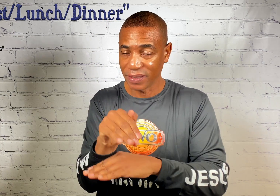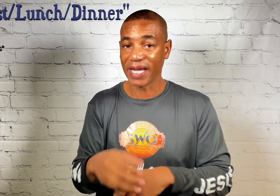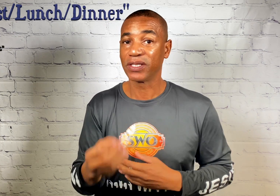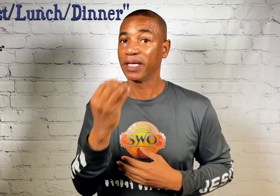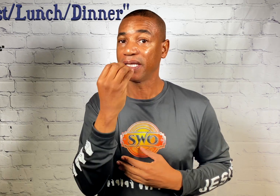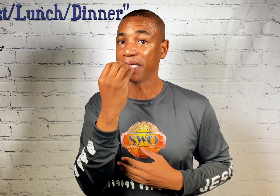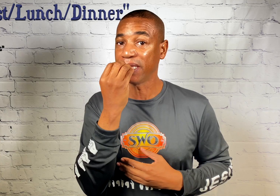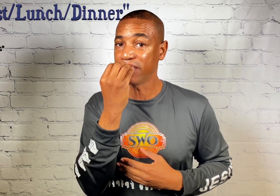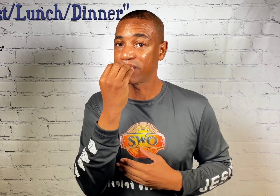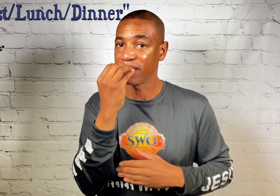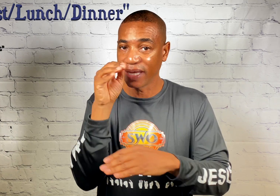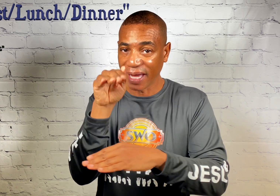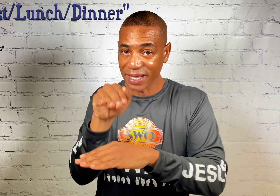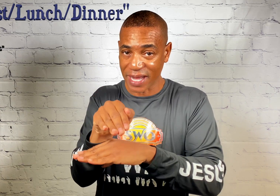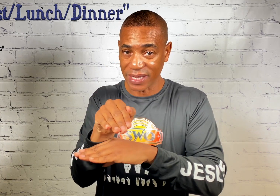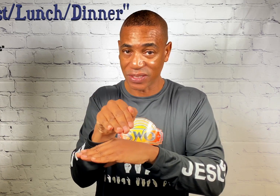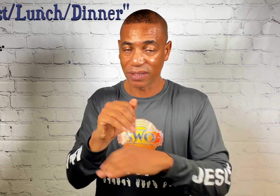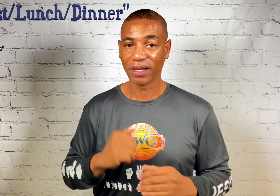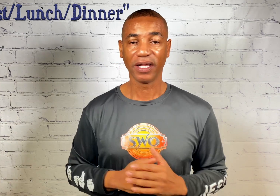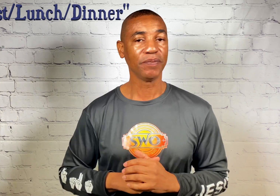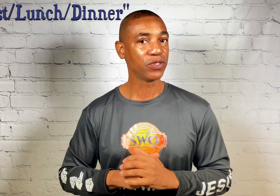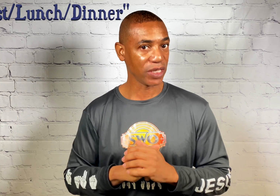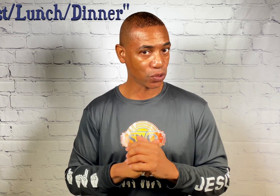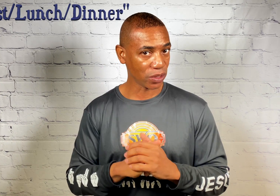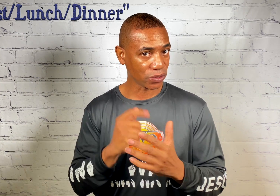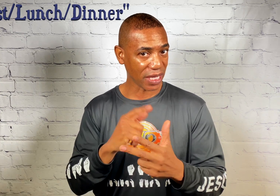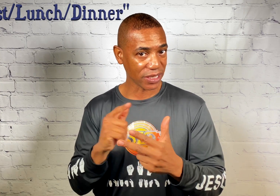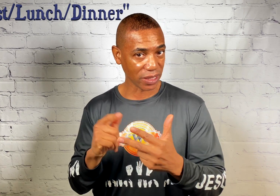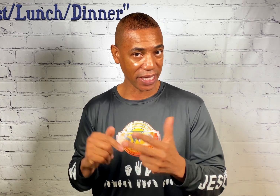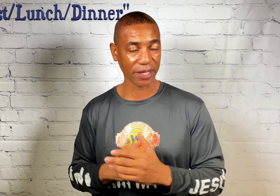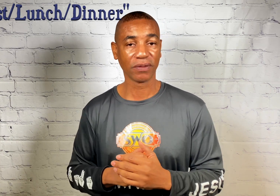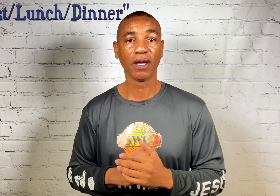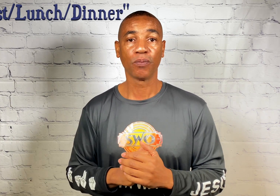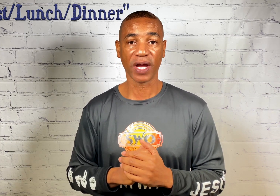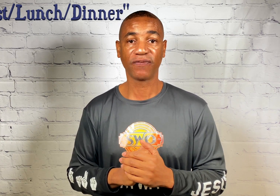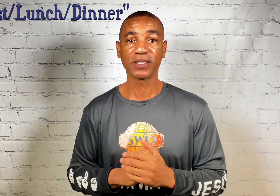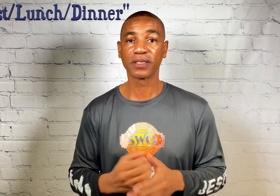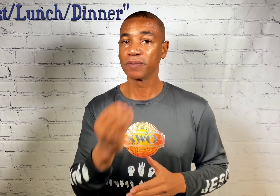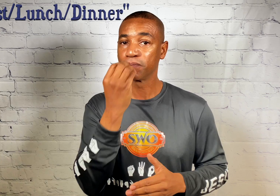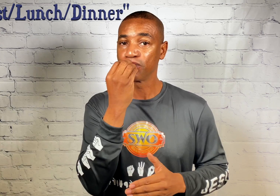that's eat in night. Let me do each one of those signs again. Breakfast,